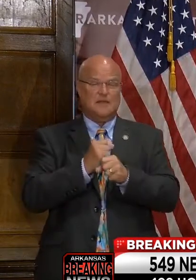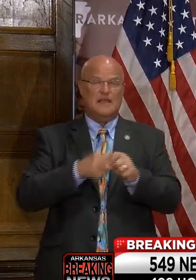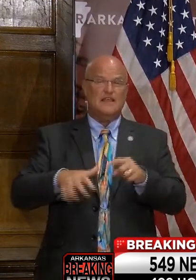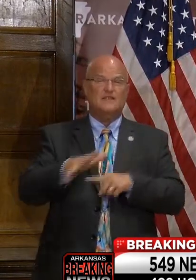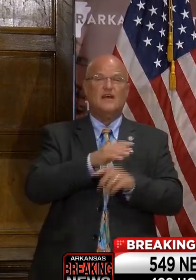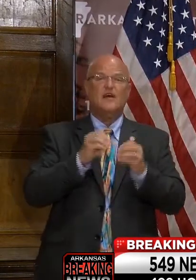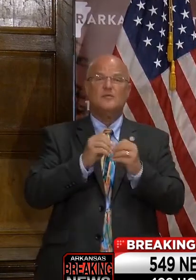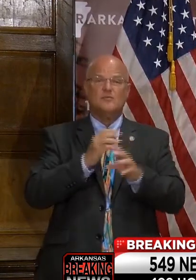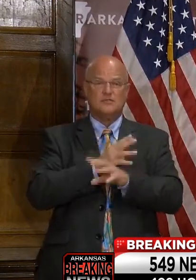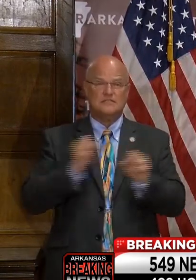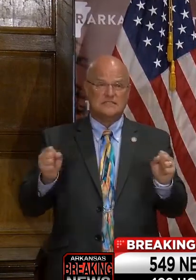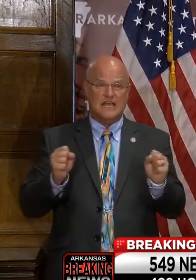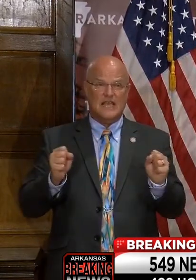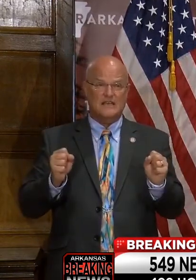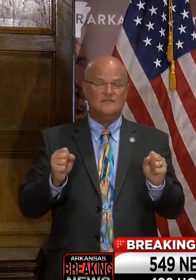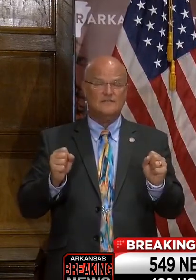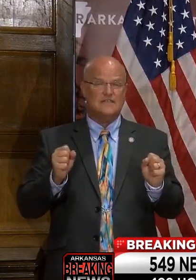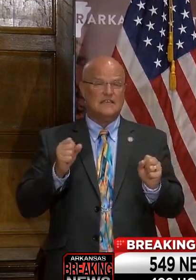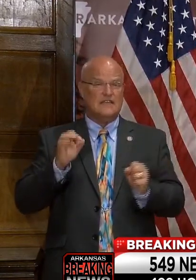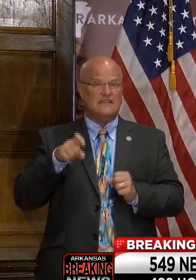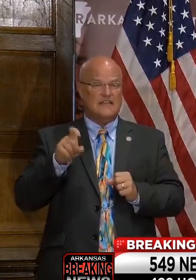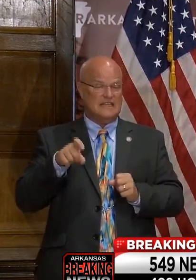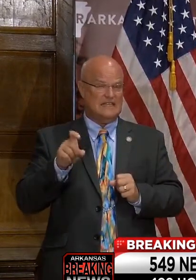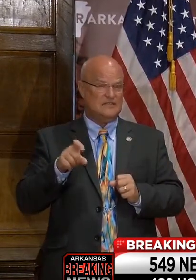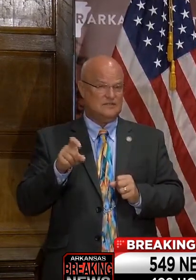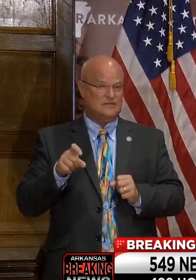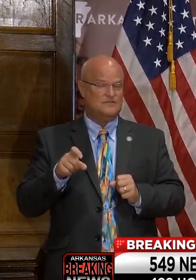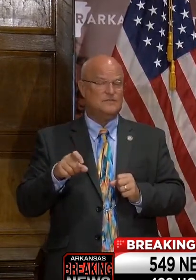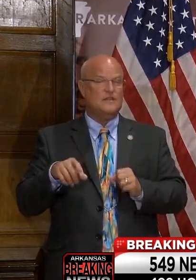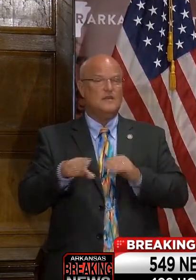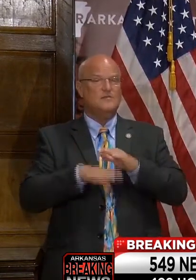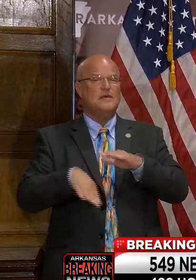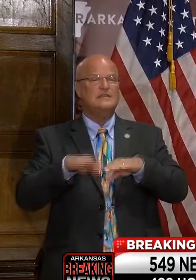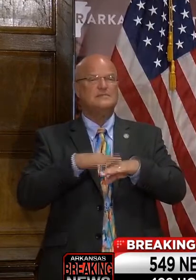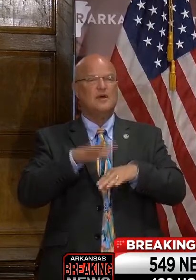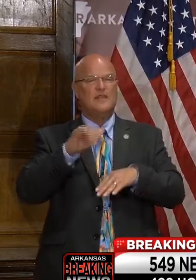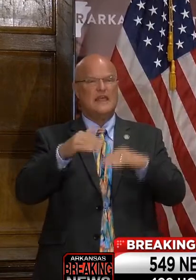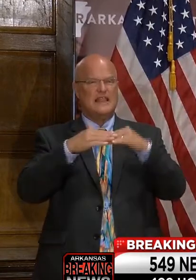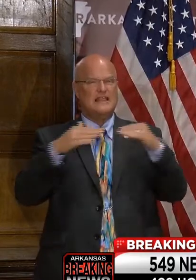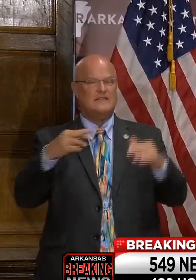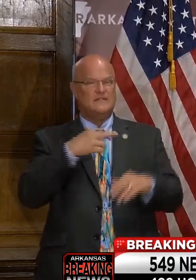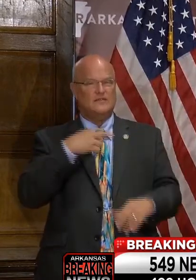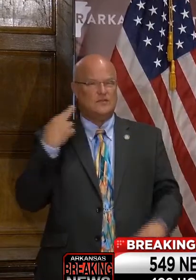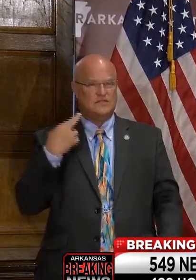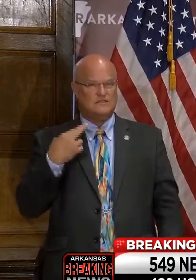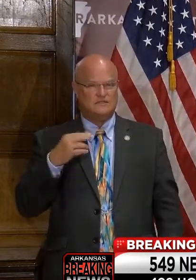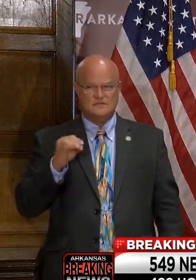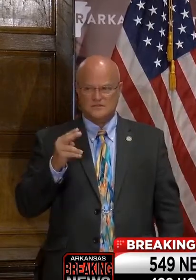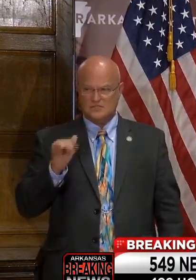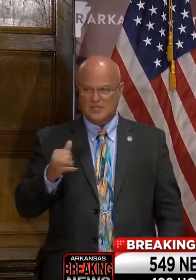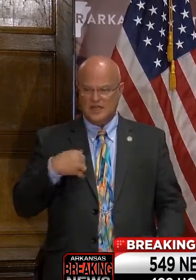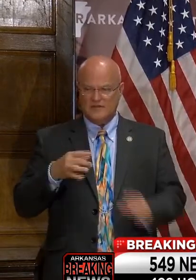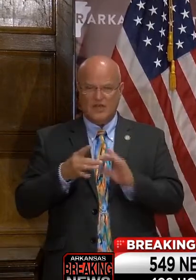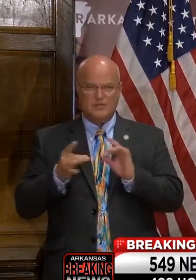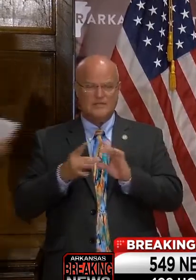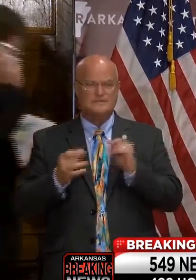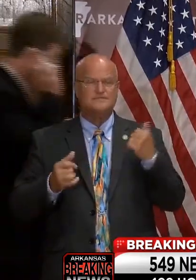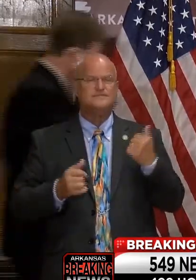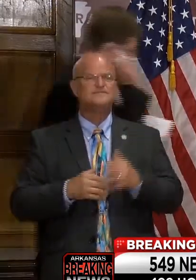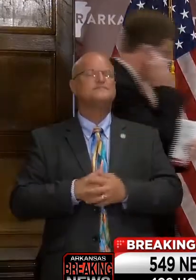environment more safe or tighten it up if they need to based upon that level of risk. And John, you have a comment to add?